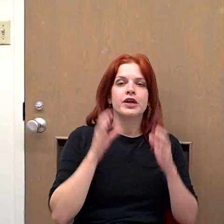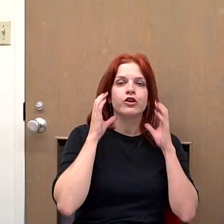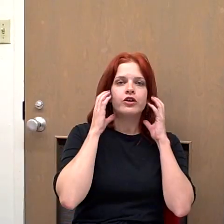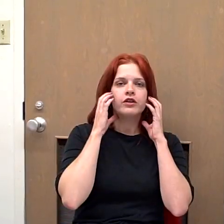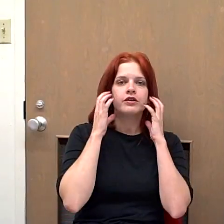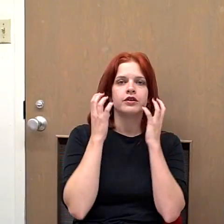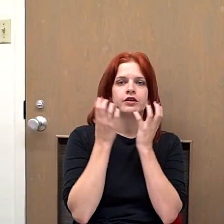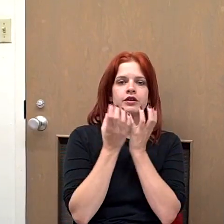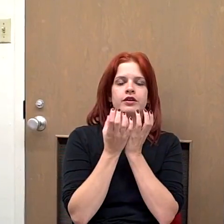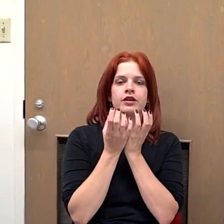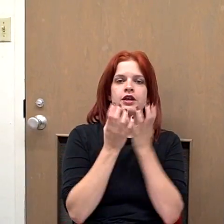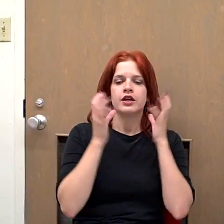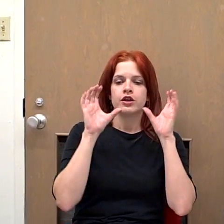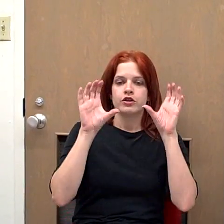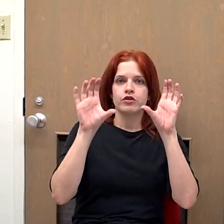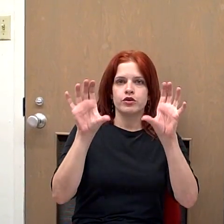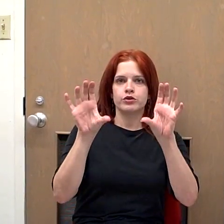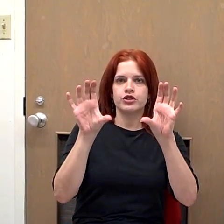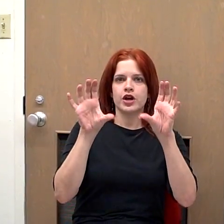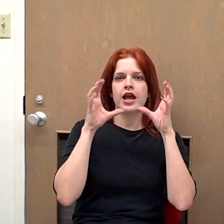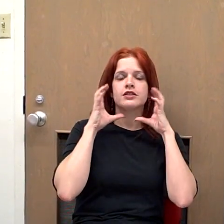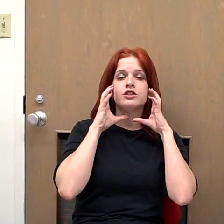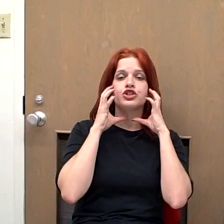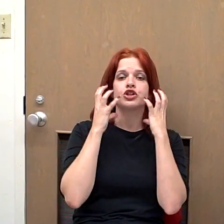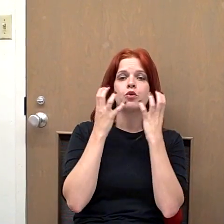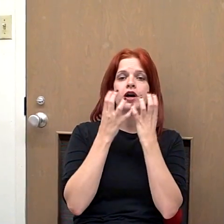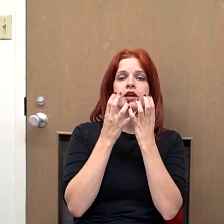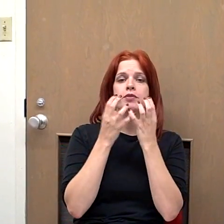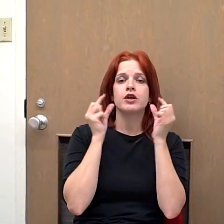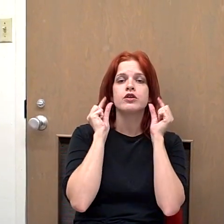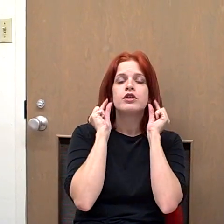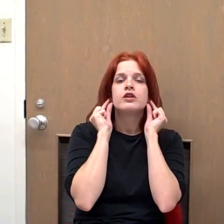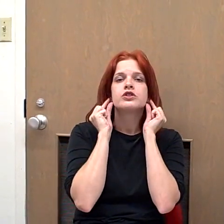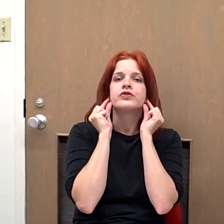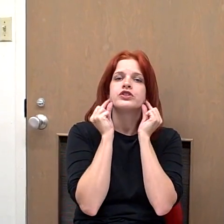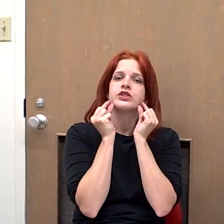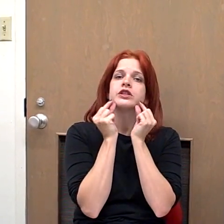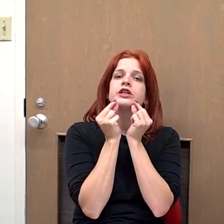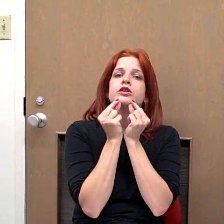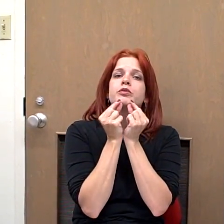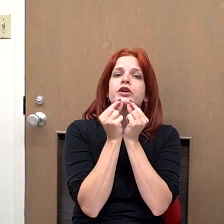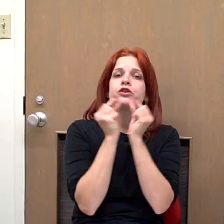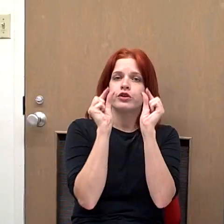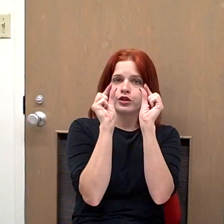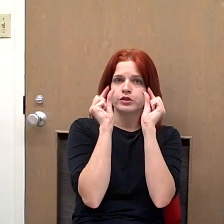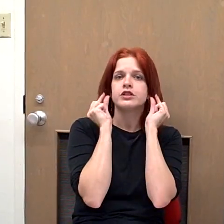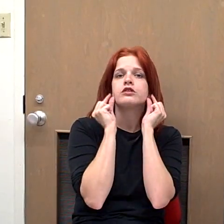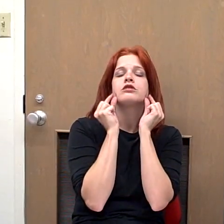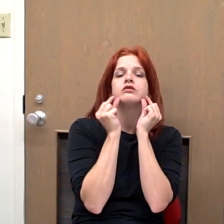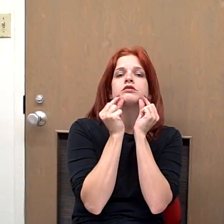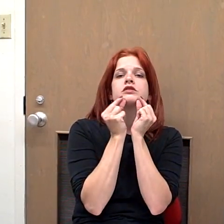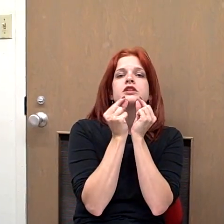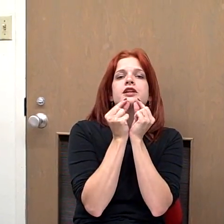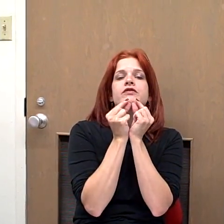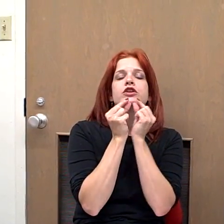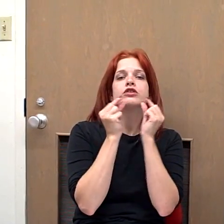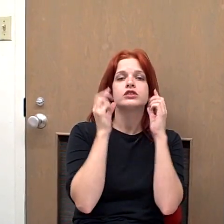Beard, you use your hands to show what kind of beard. So if it's just a little beard, you could use little tiny fingers. If